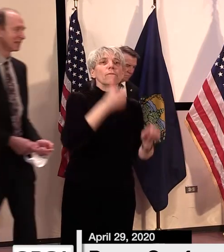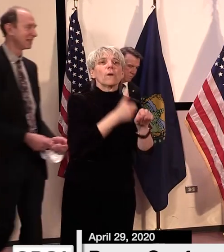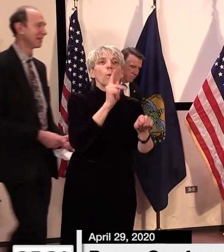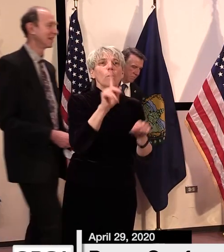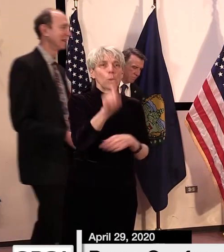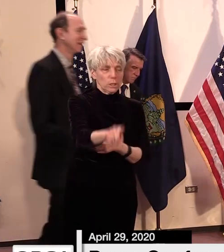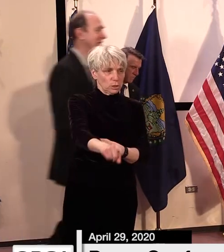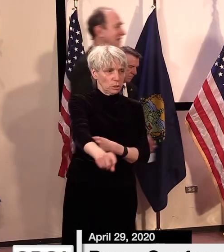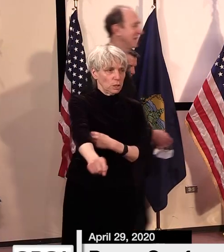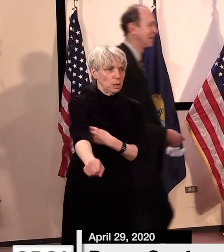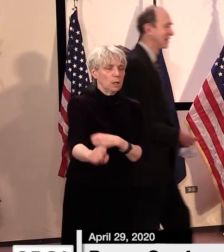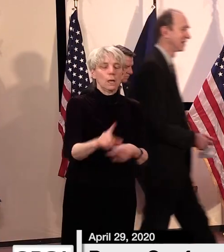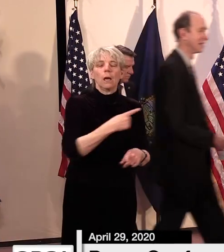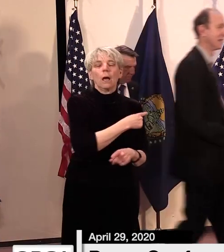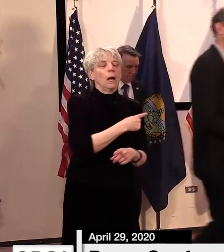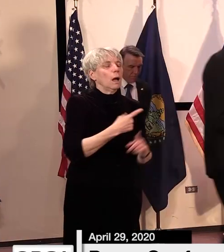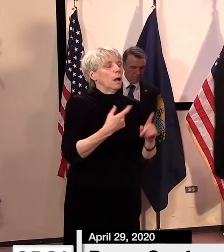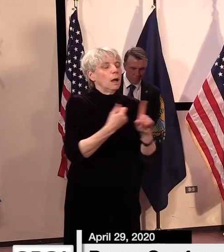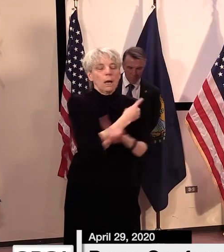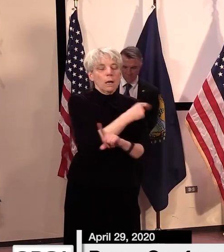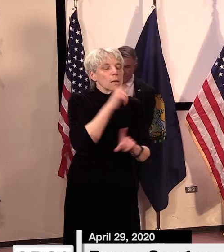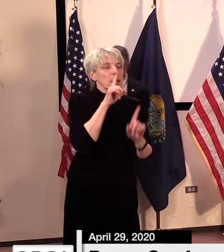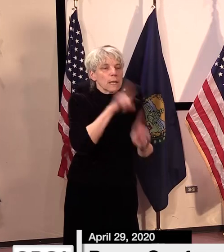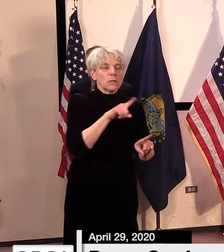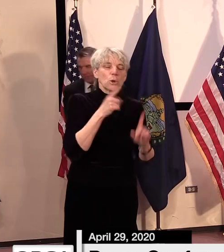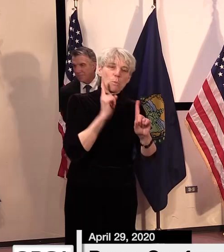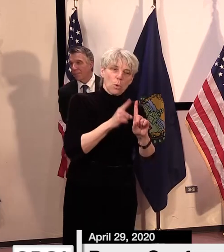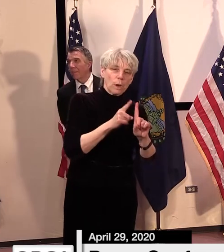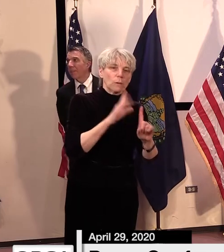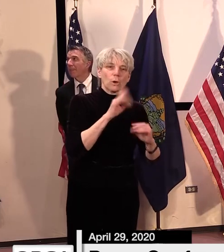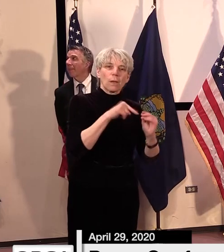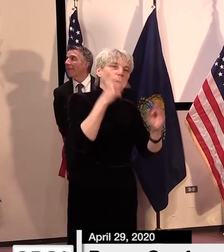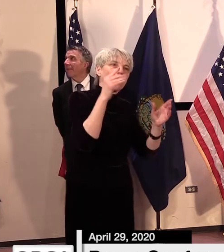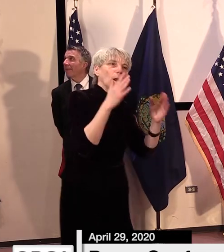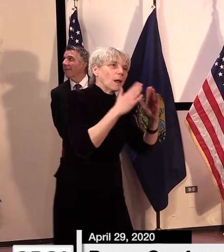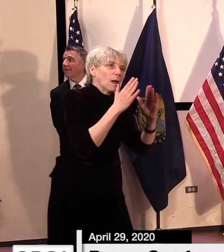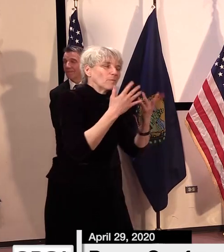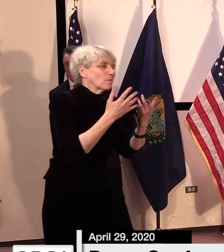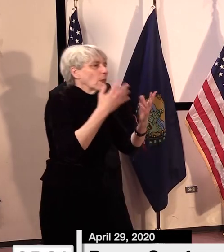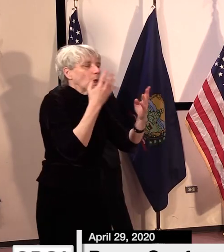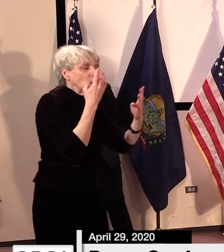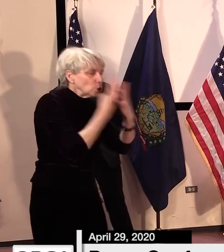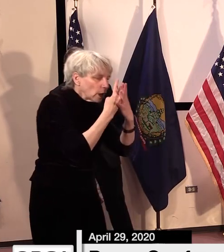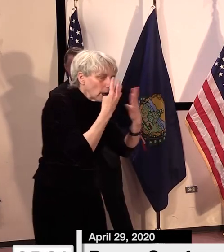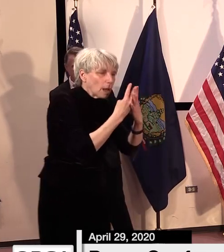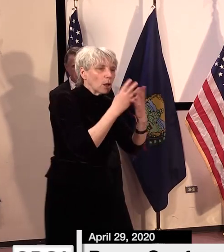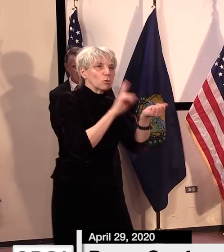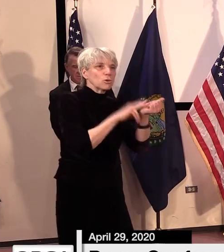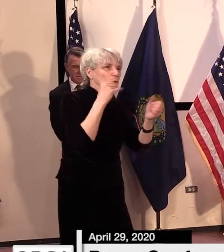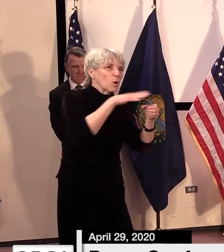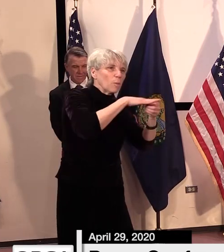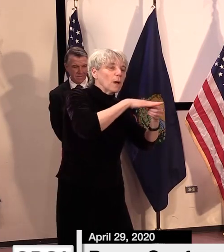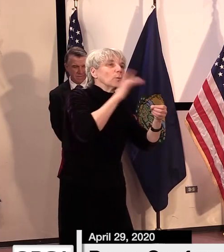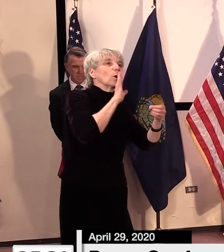up, missing the point. I'm talking about outside the facility, when Swanton or